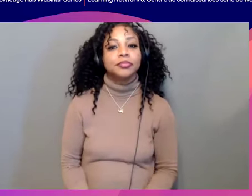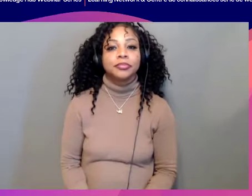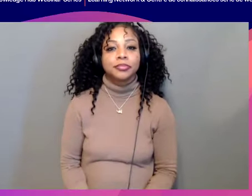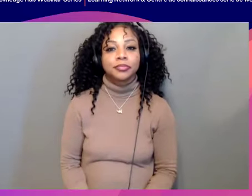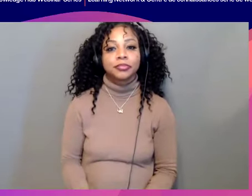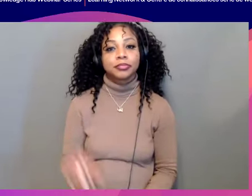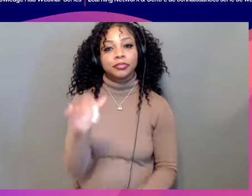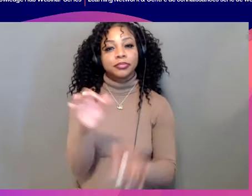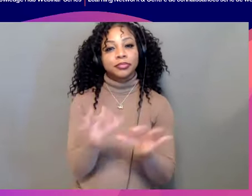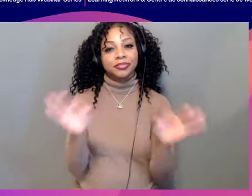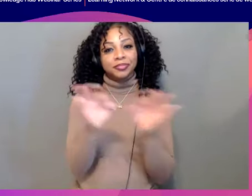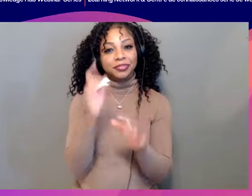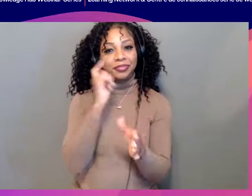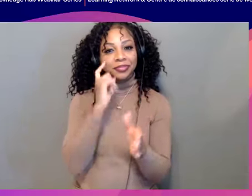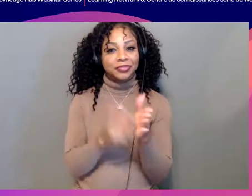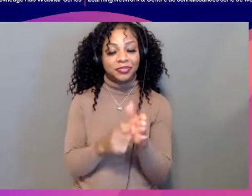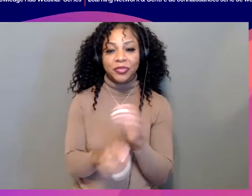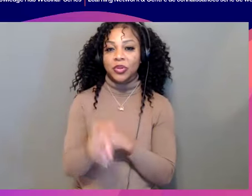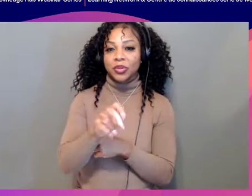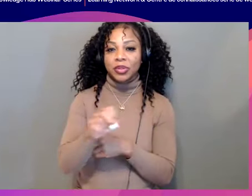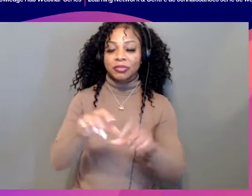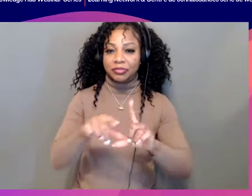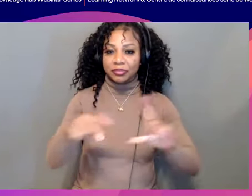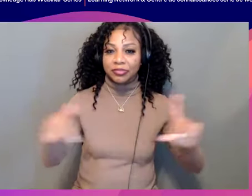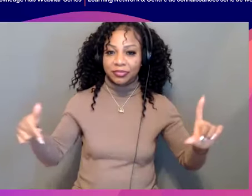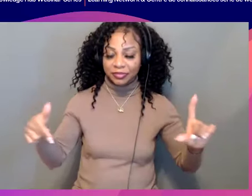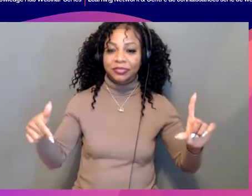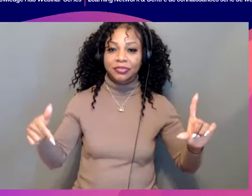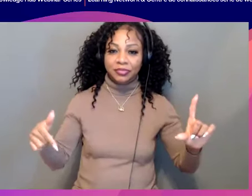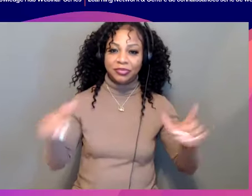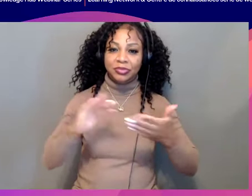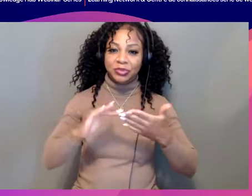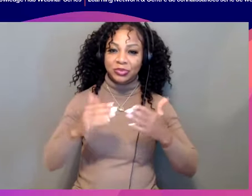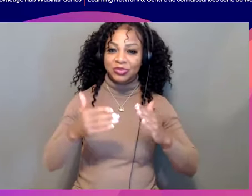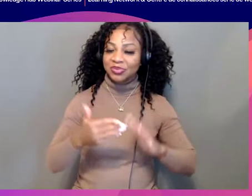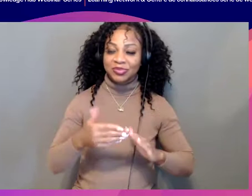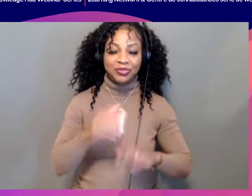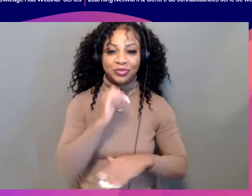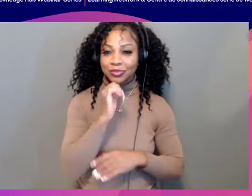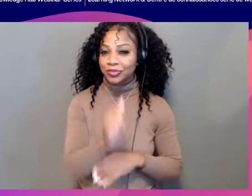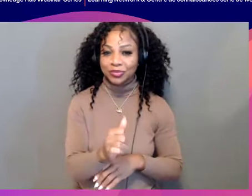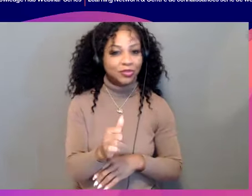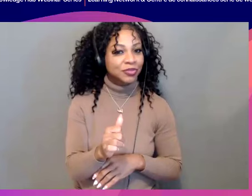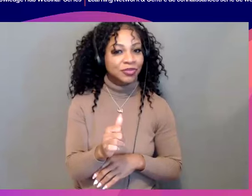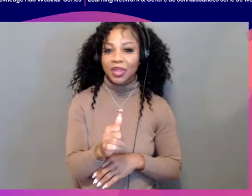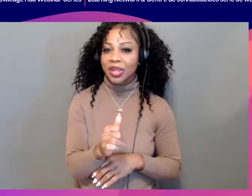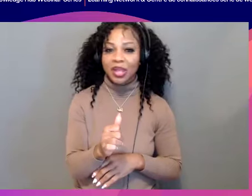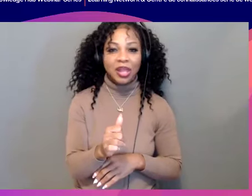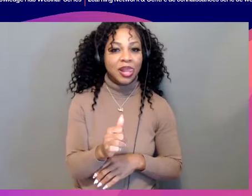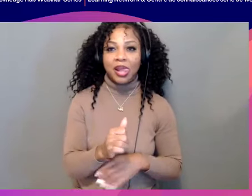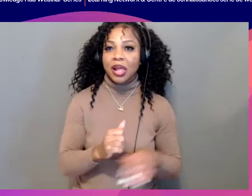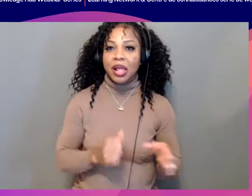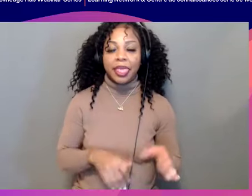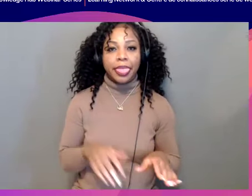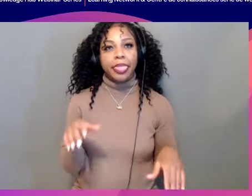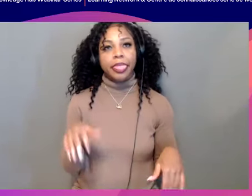It's also important to recognize that 2S LGBTQIA plus communities are not passively enduring violence